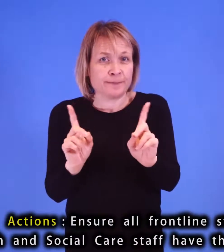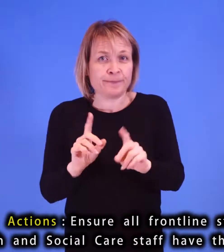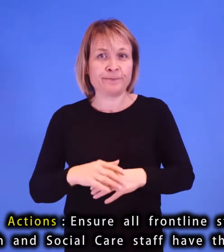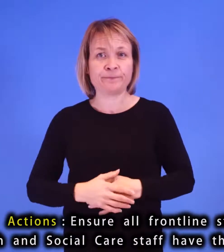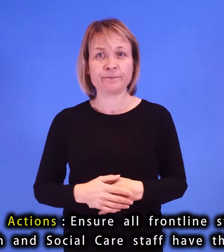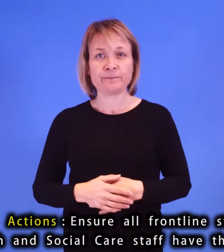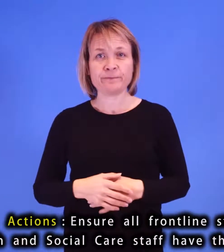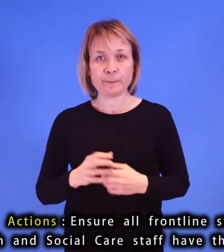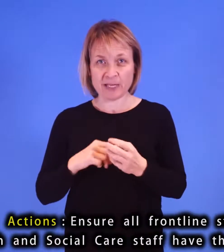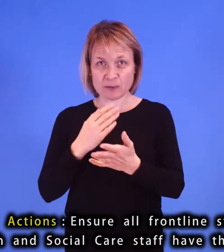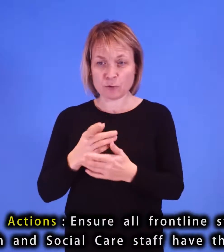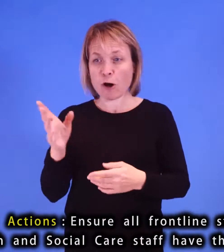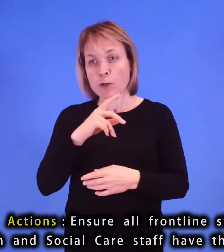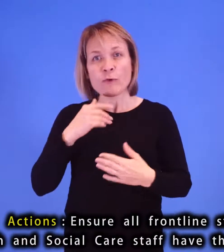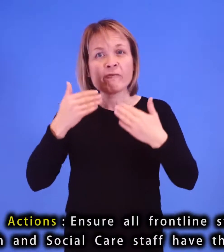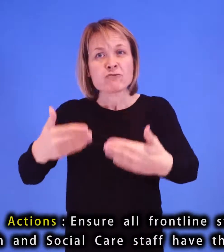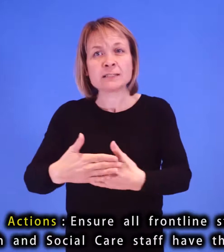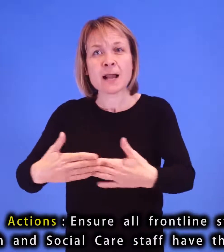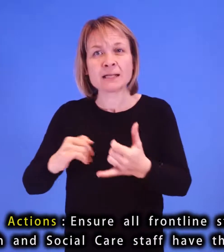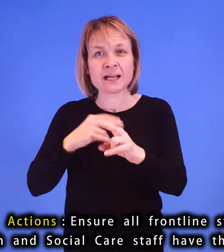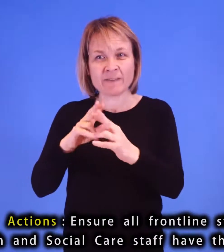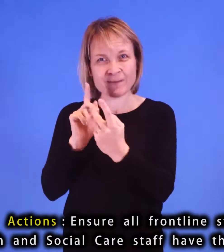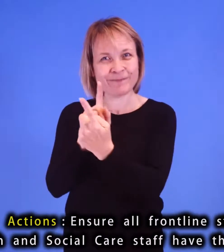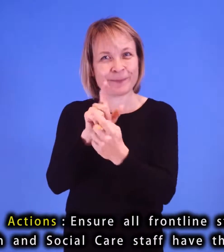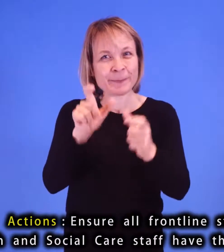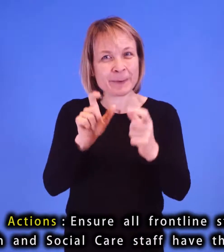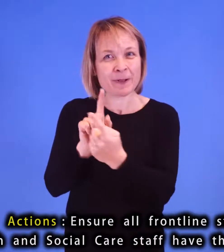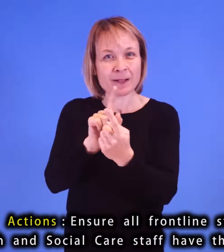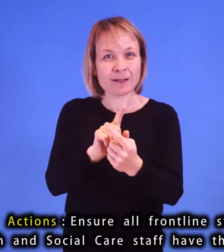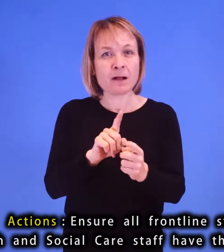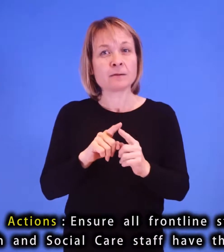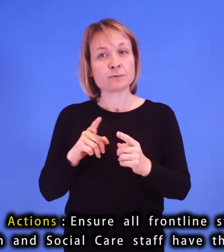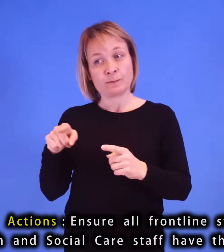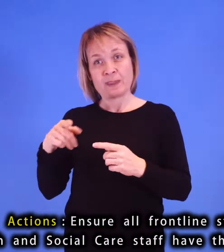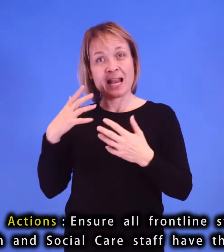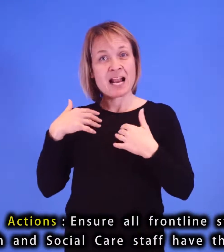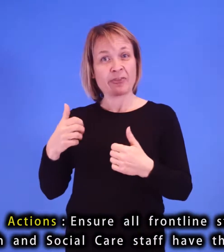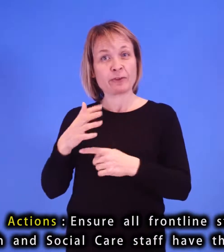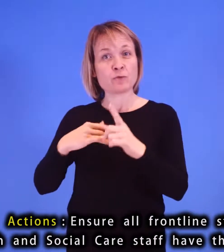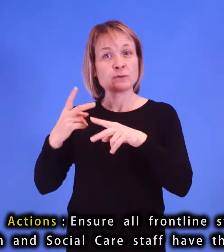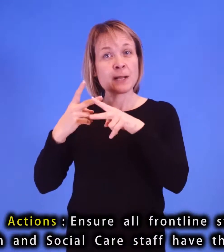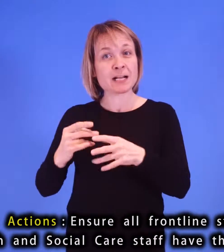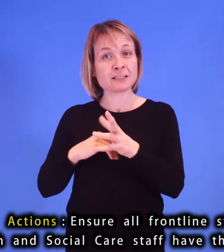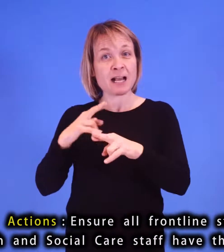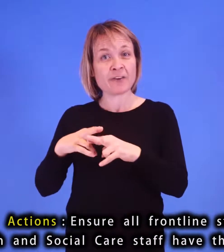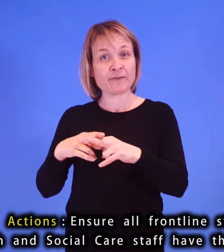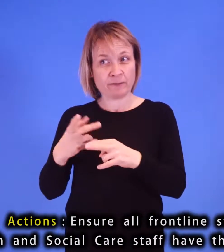Actions. Ensure all frontline staff and health and social care staff have the